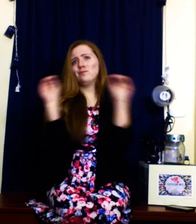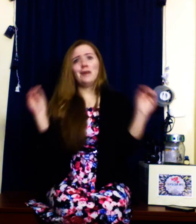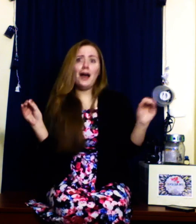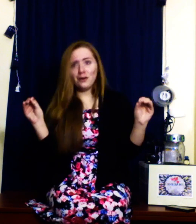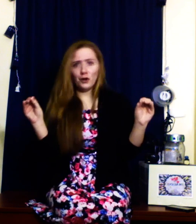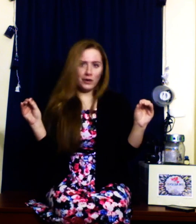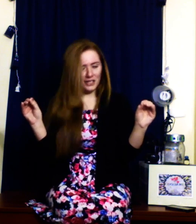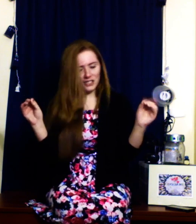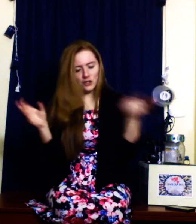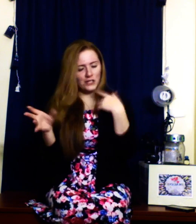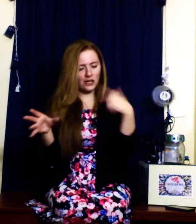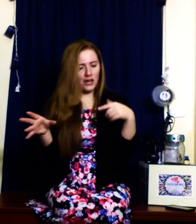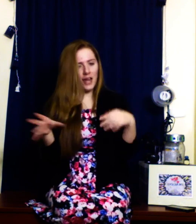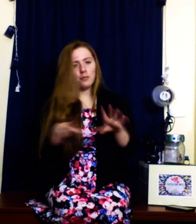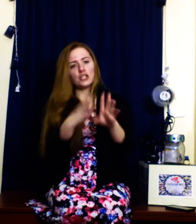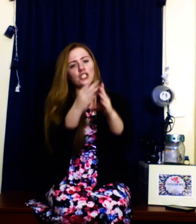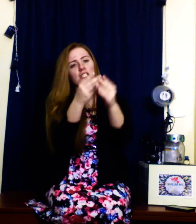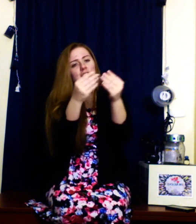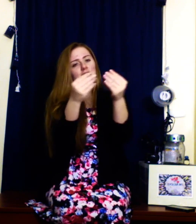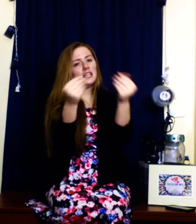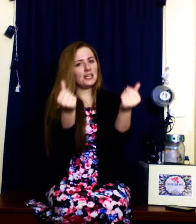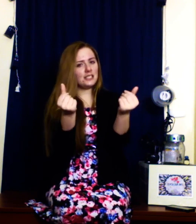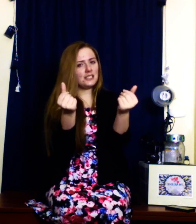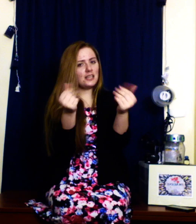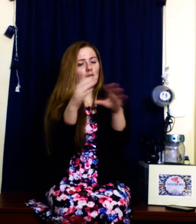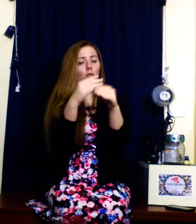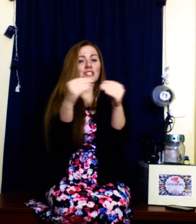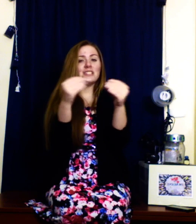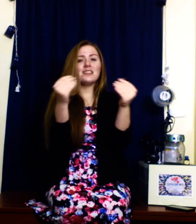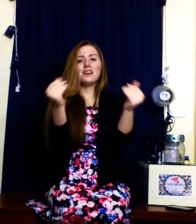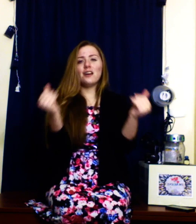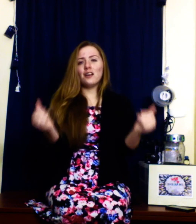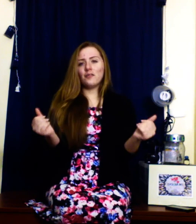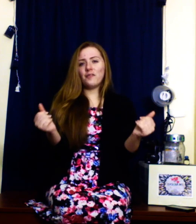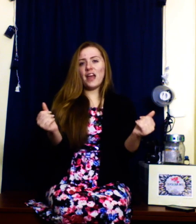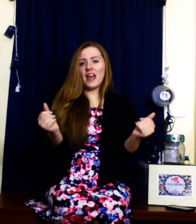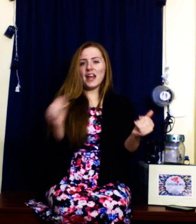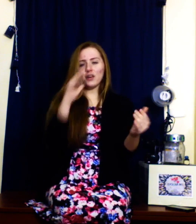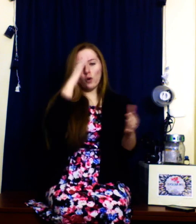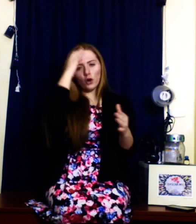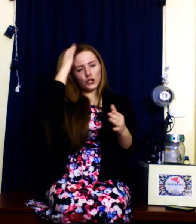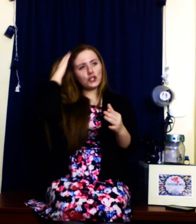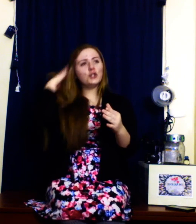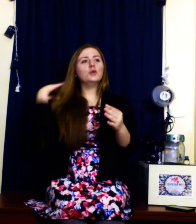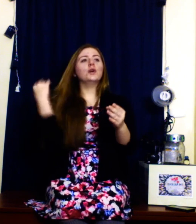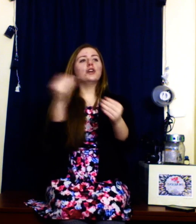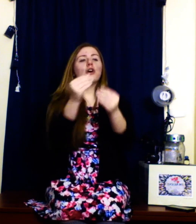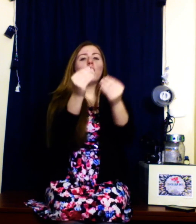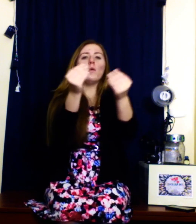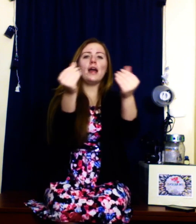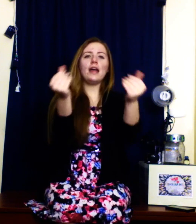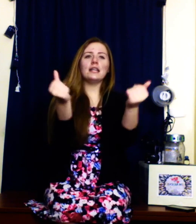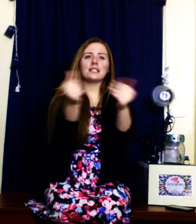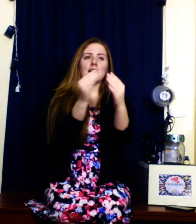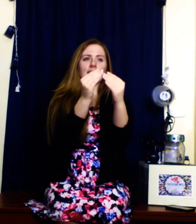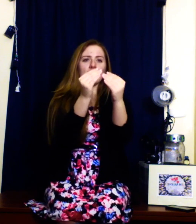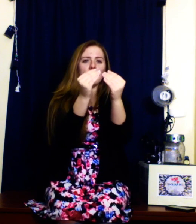I don't know where it is. You shake your head. But she does this, which is fade, or to go away. It's kind of like